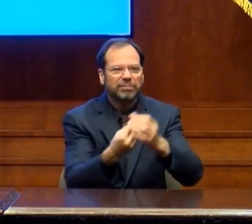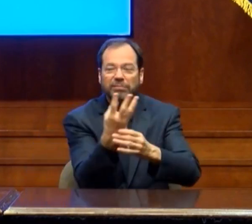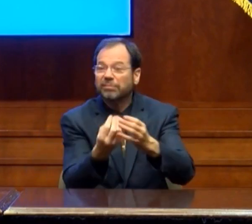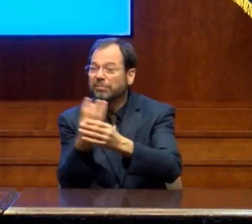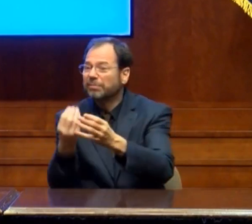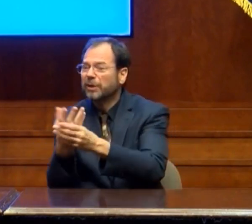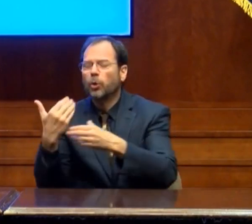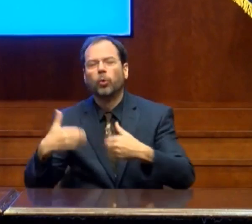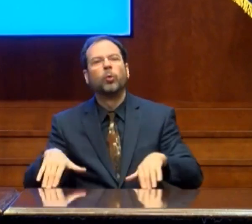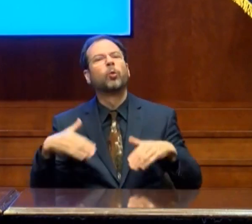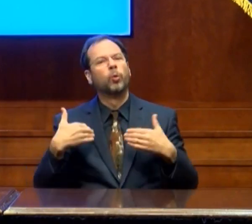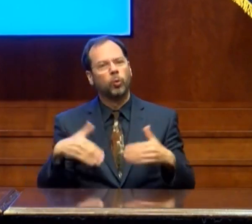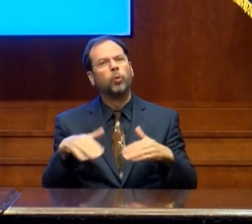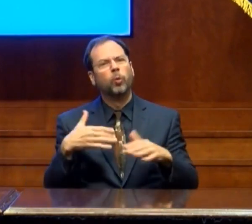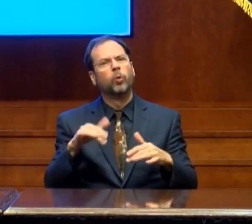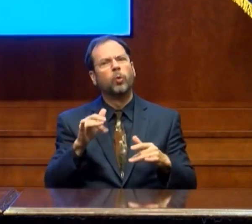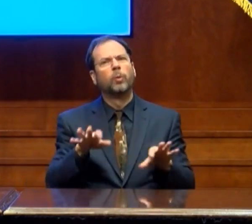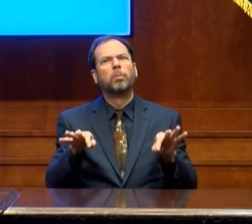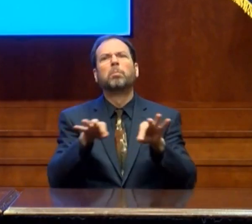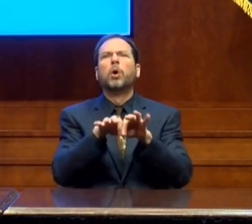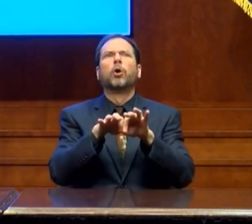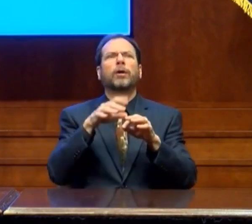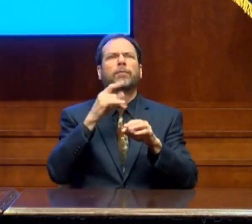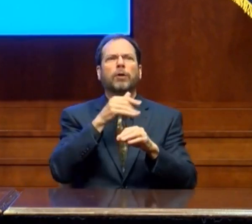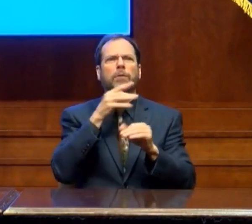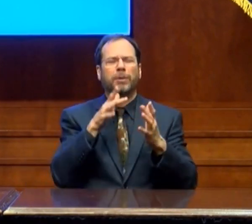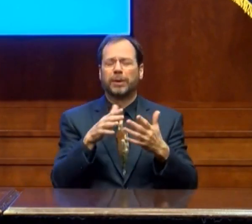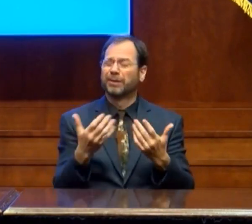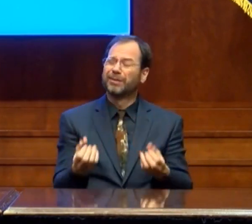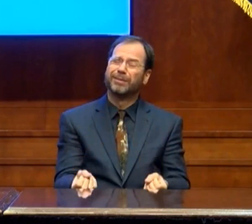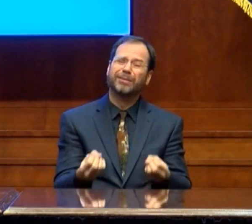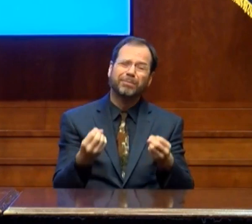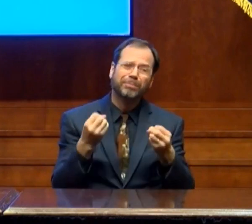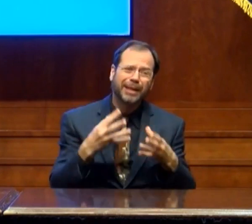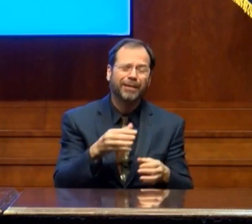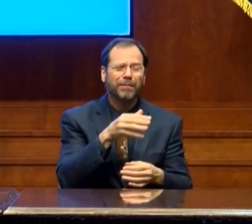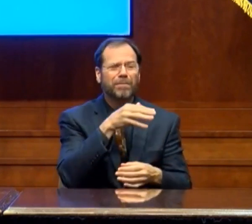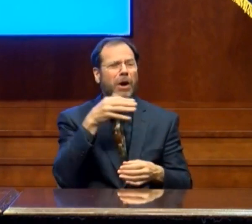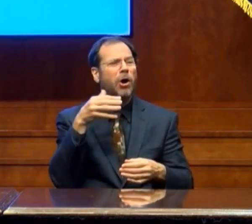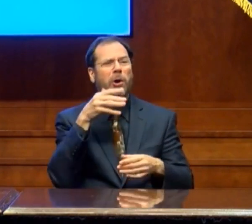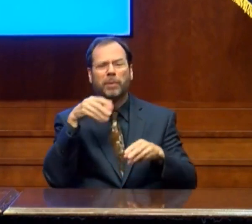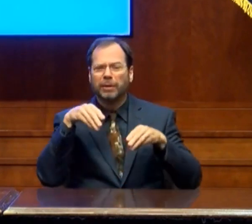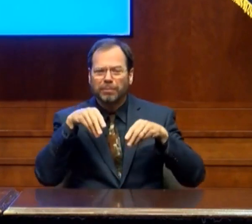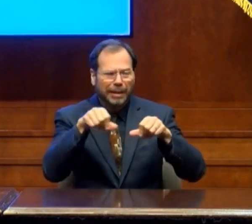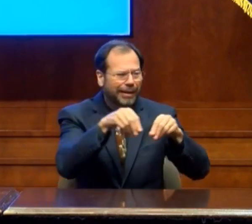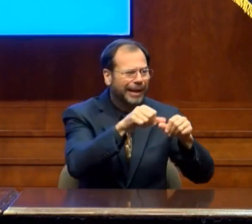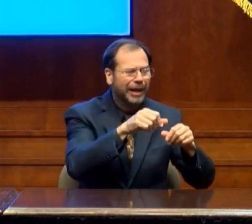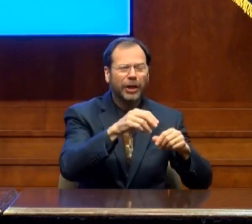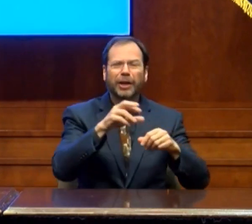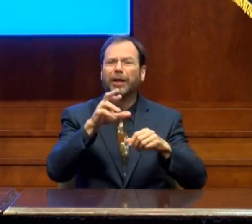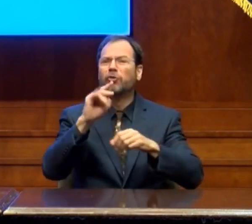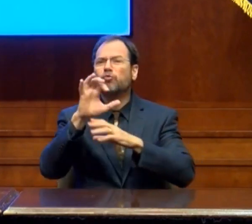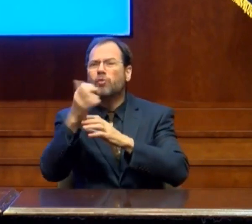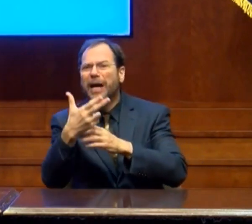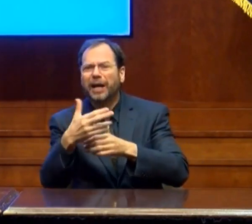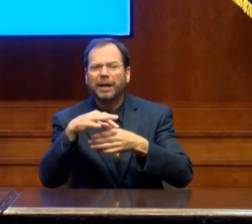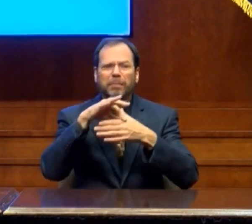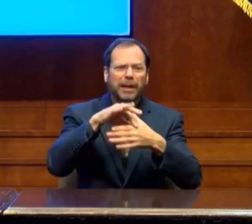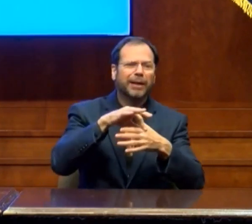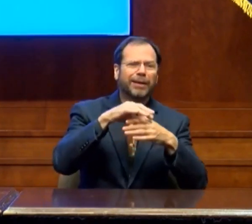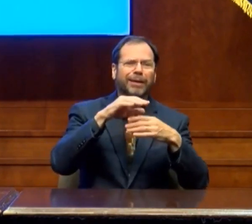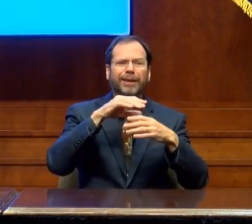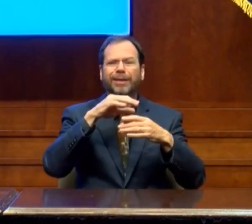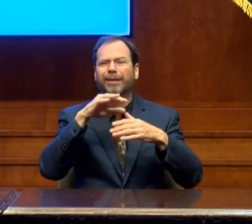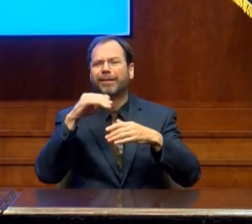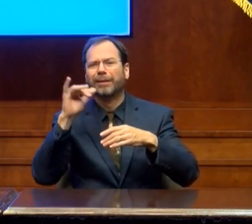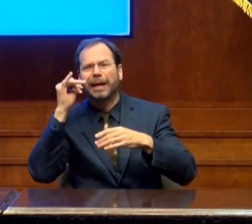also so very important to the farmers. We have so many farmers and ranchers in the state of Texas whose livelihood is